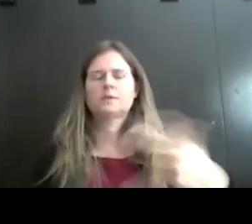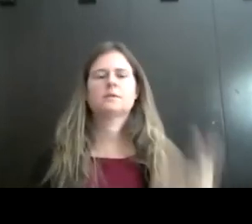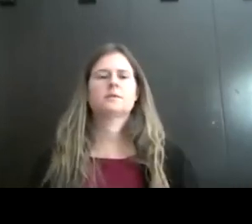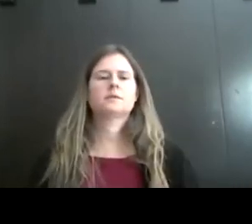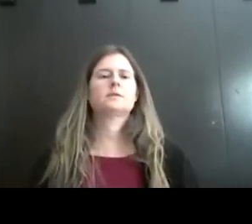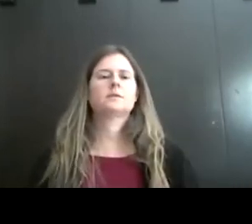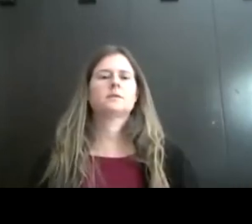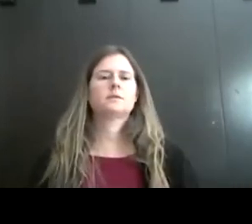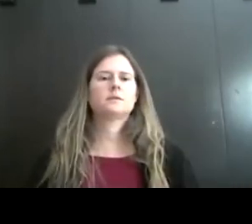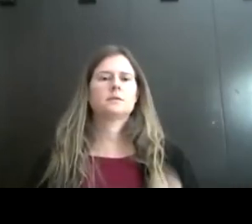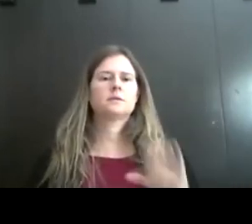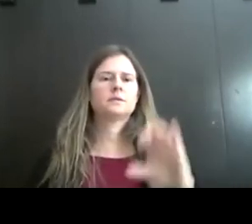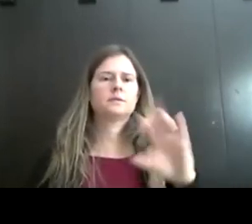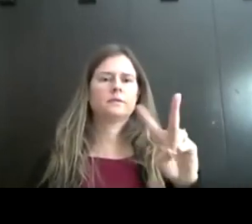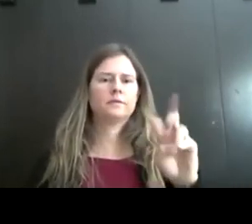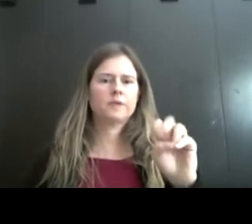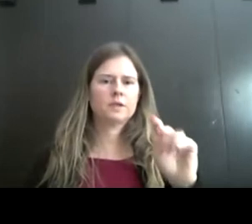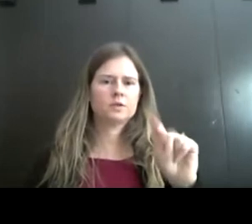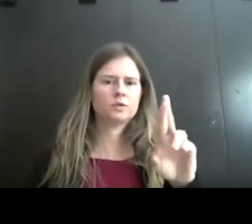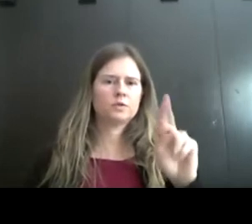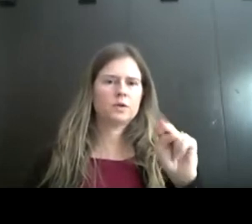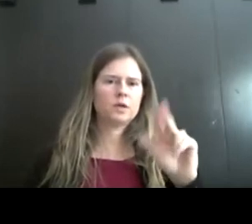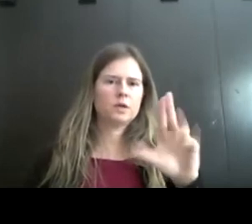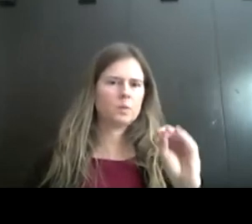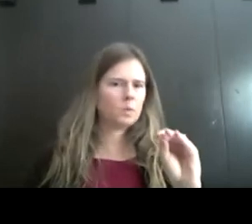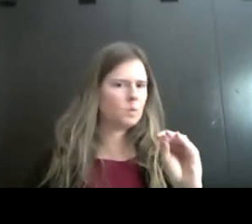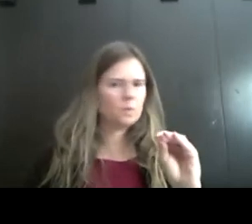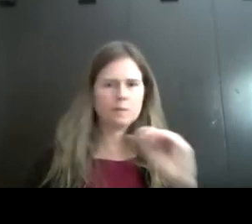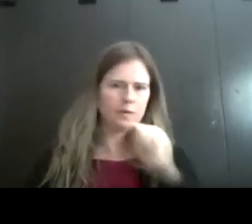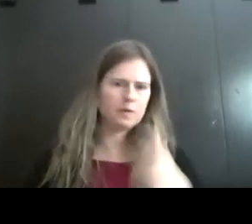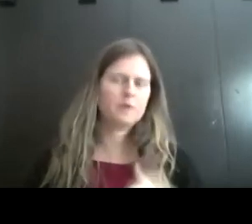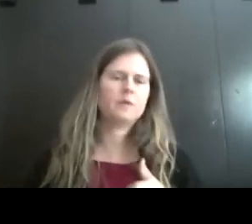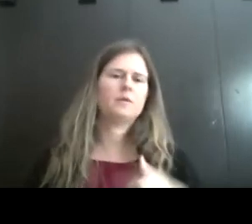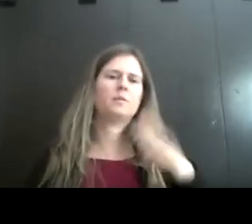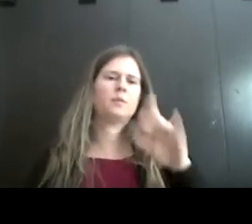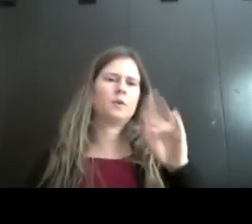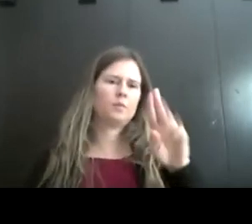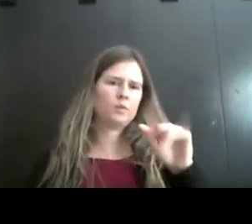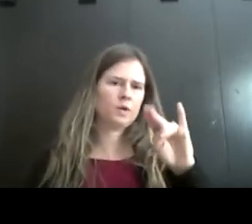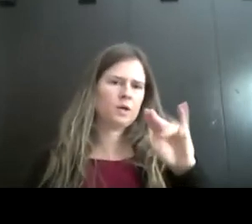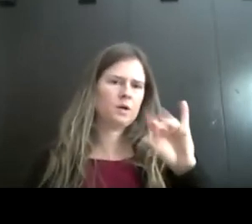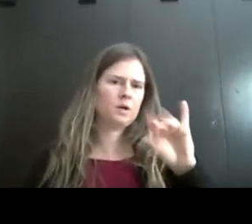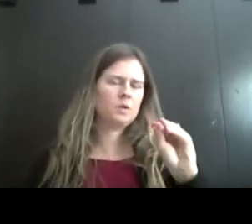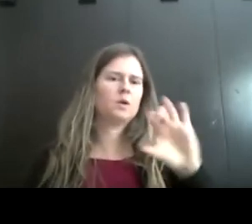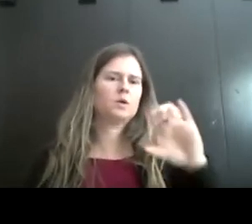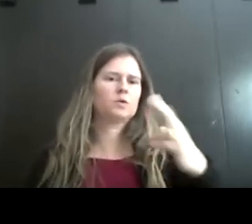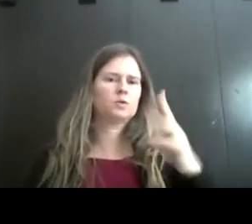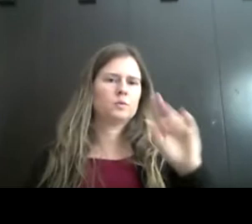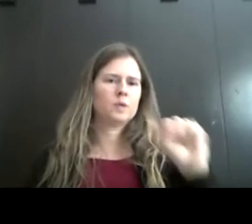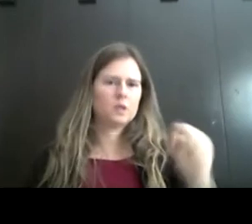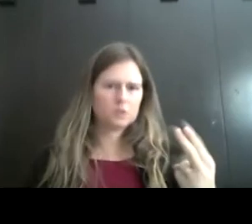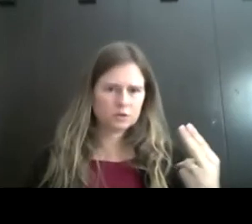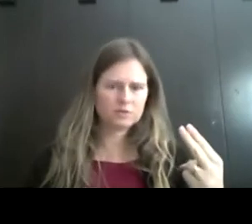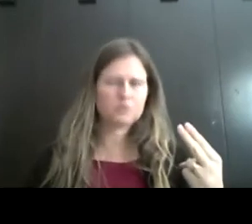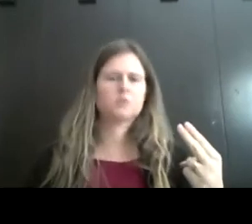Ventureno Chumash from the Ventura area, the Barbareño Chumash from Santa Barbara, Northern Chumash